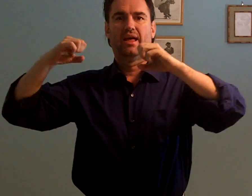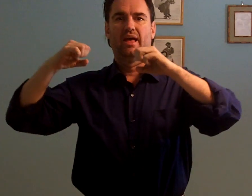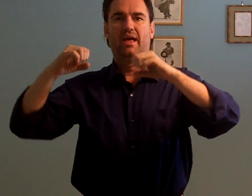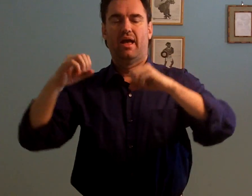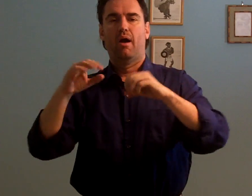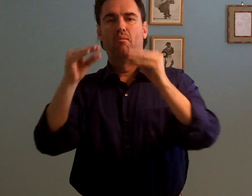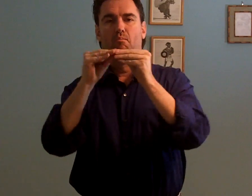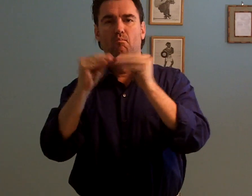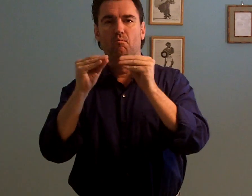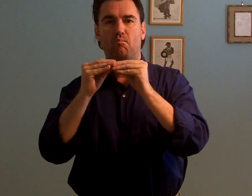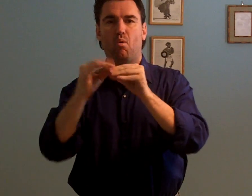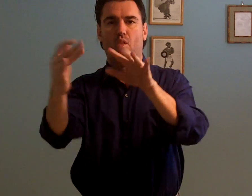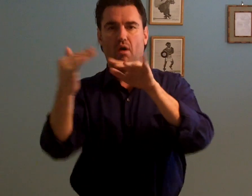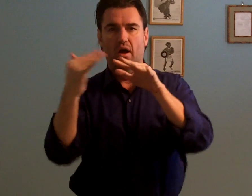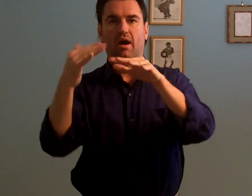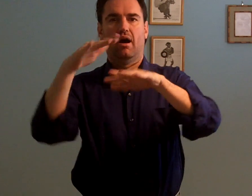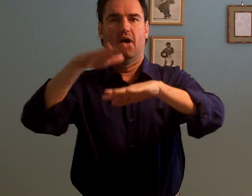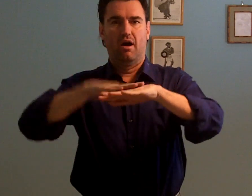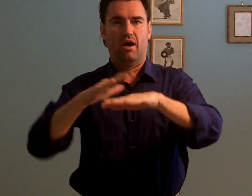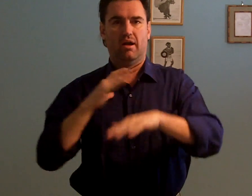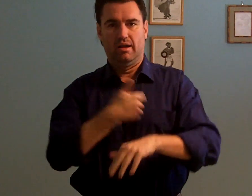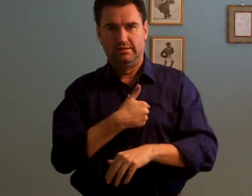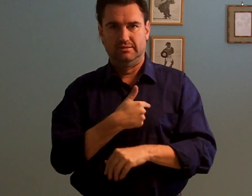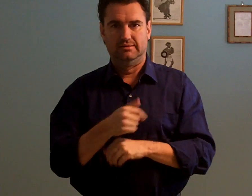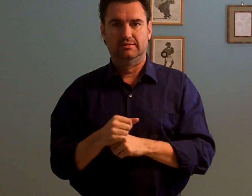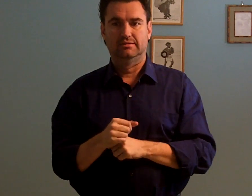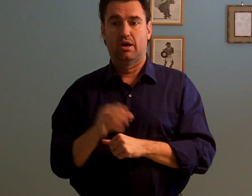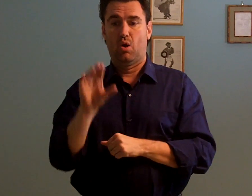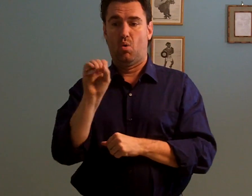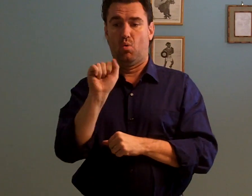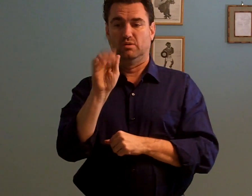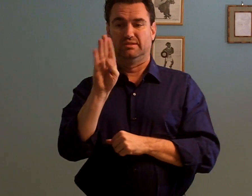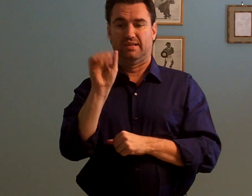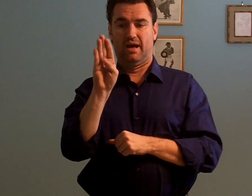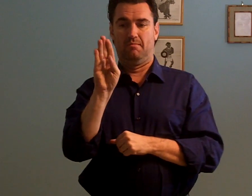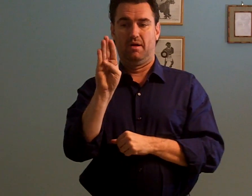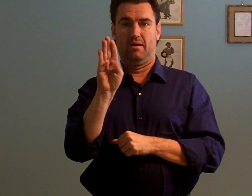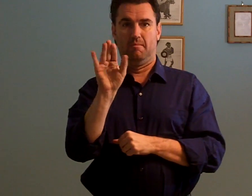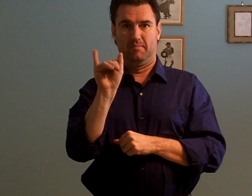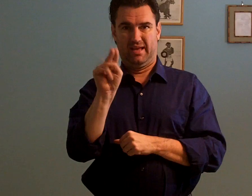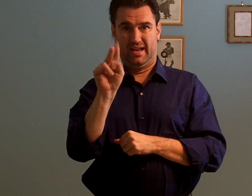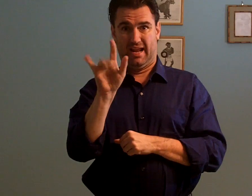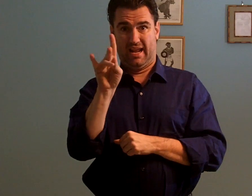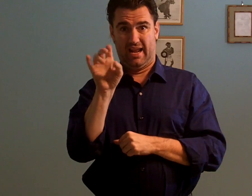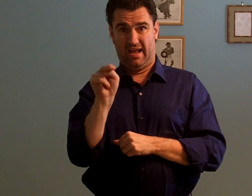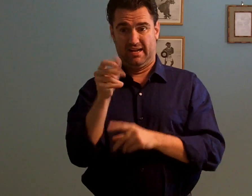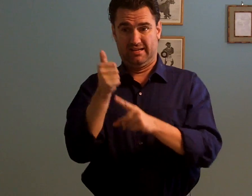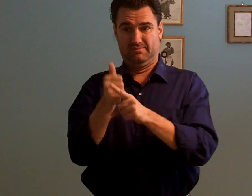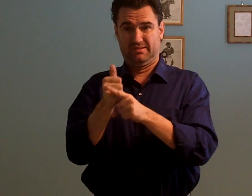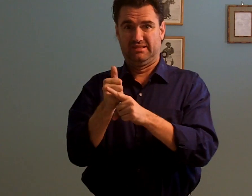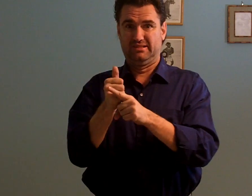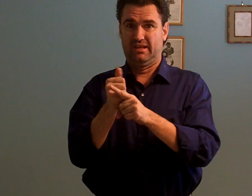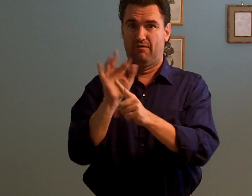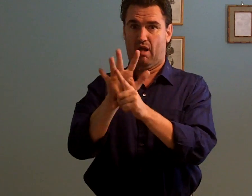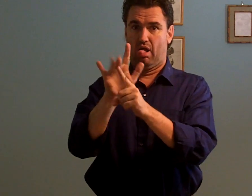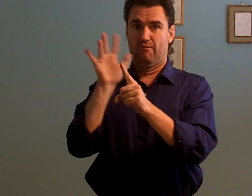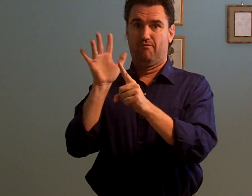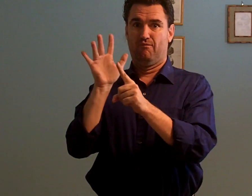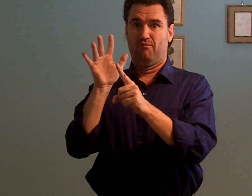Bin Laden avoided capture and escaped across the Afghan border into Pakistan. Meanwhile, Al-Qaeda continued to operate